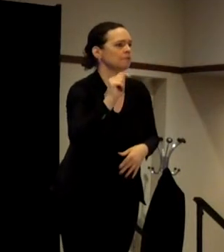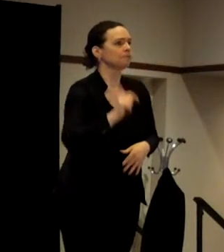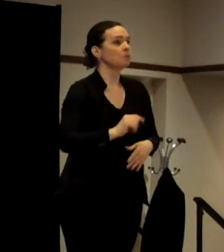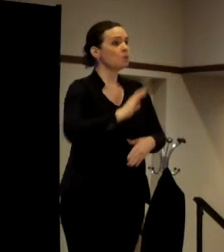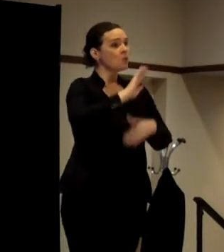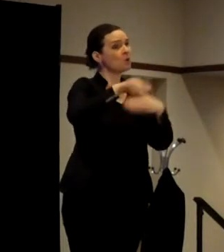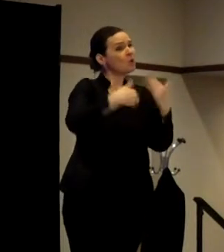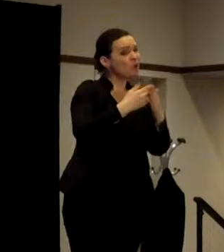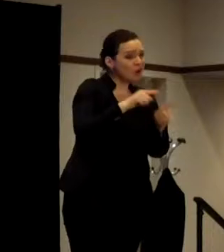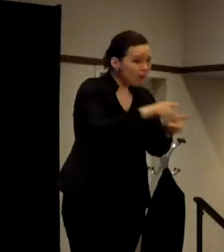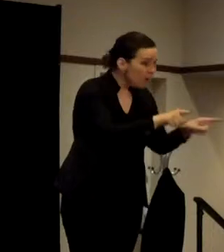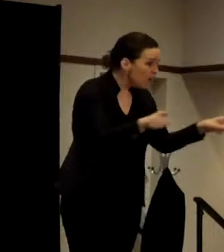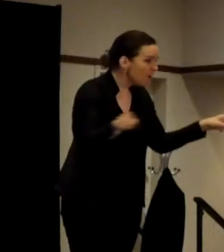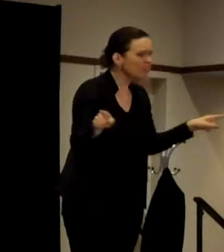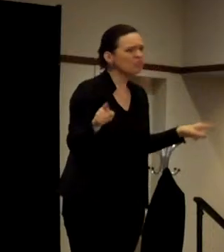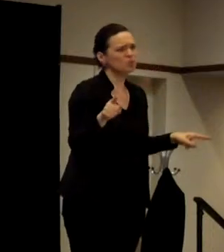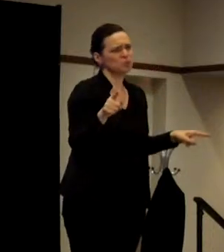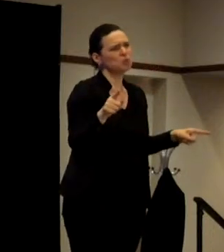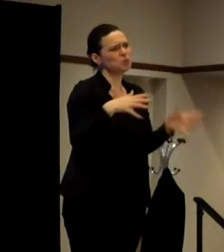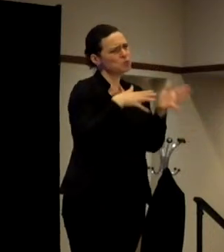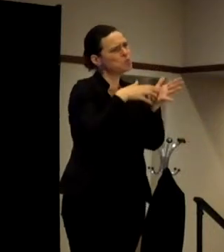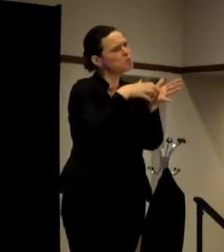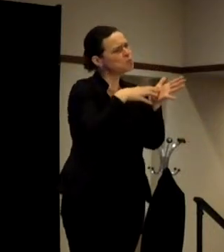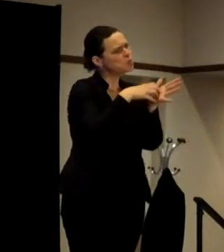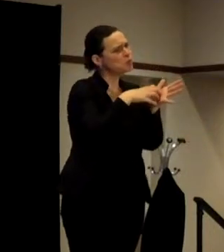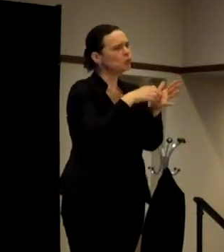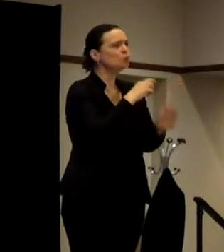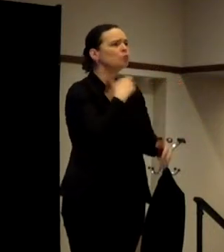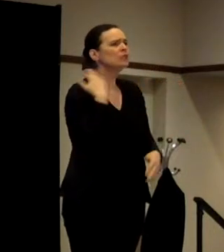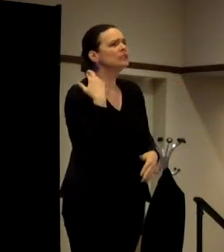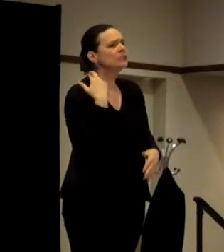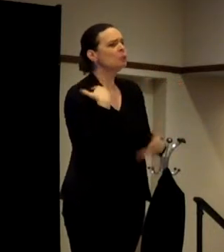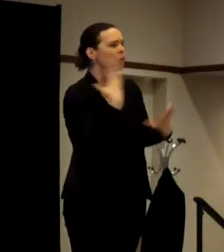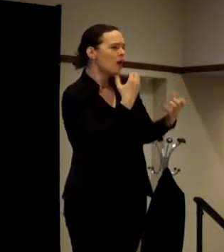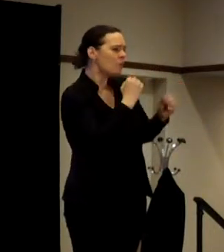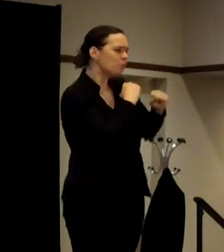traditionally vulnerable communities, such as the homeless population.